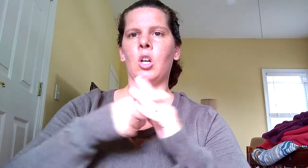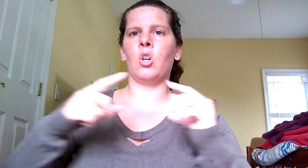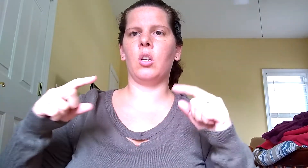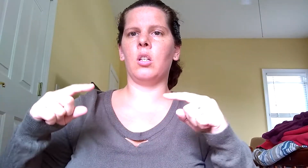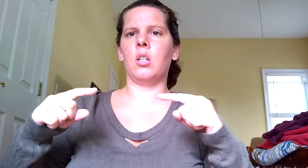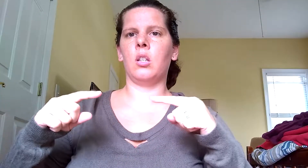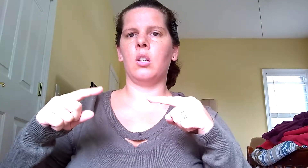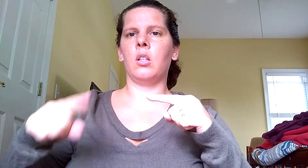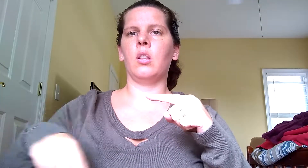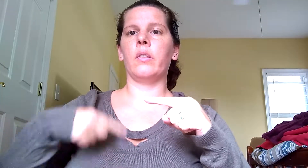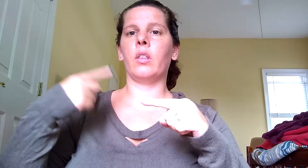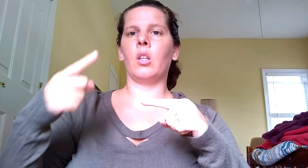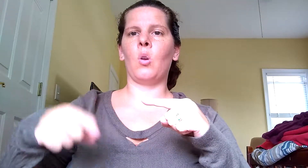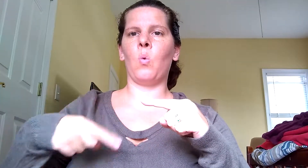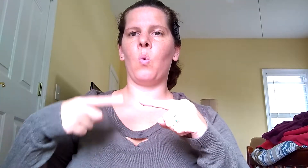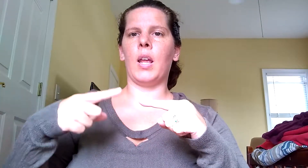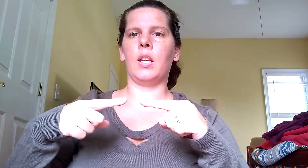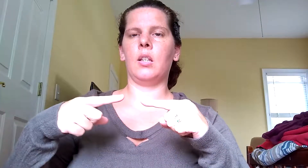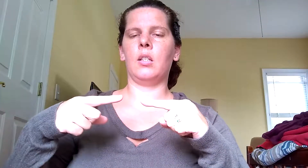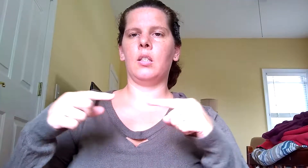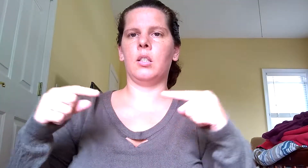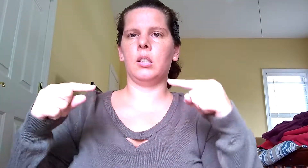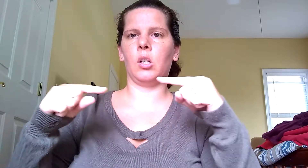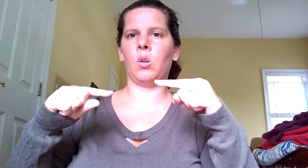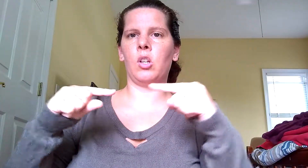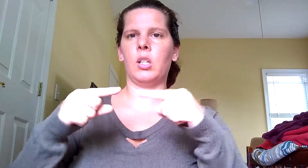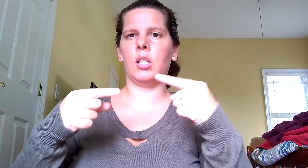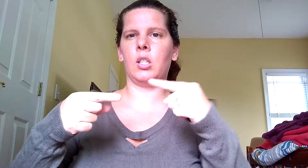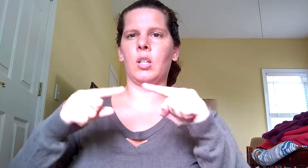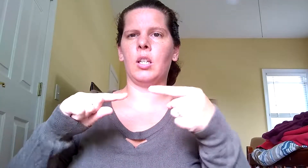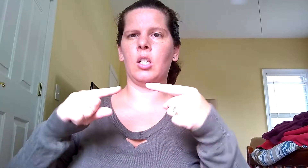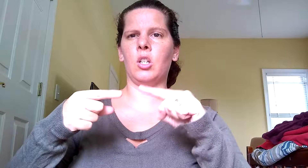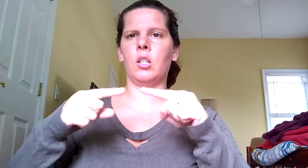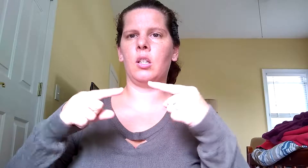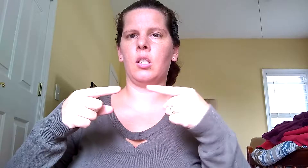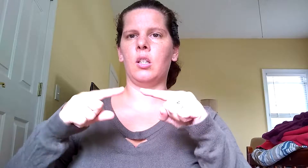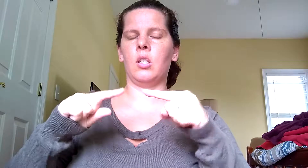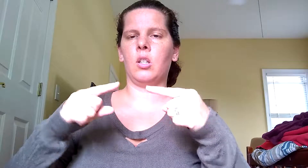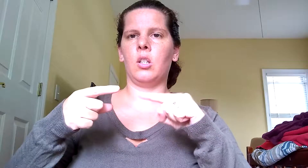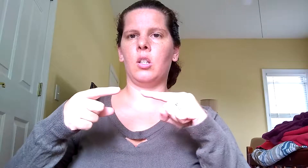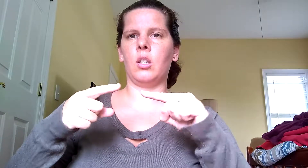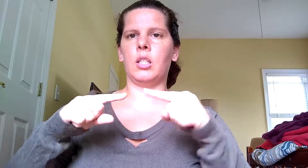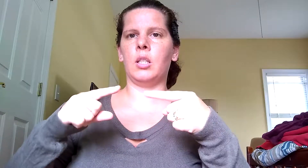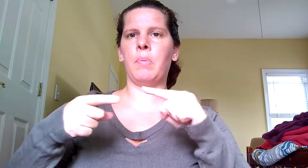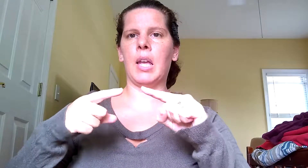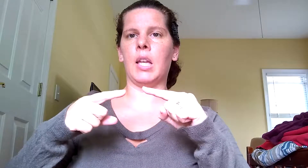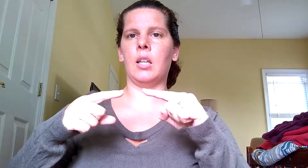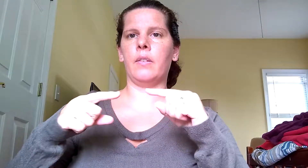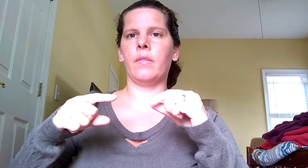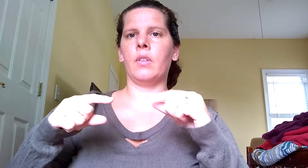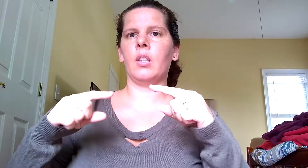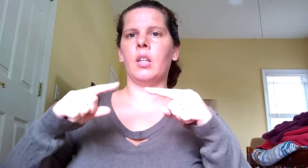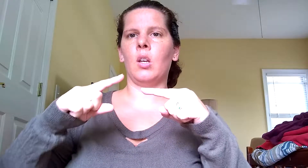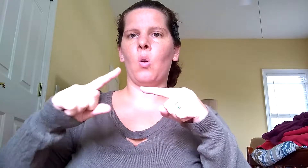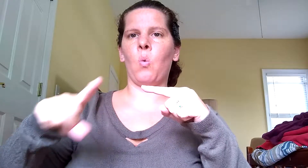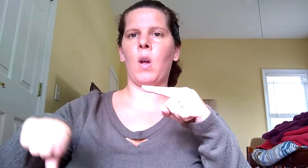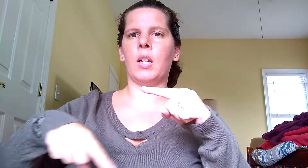start, when. So here it is. So here, this is pain. When is